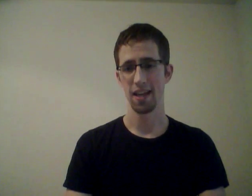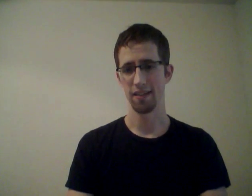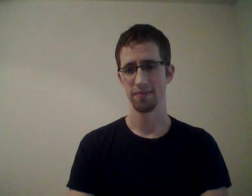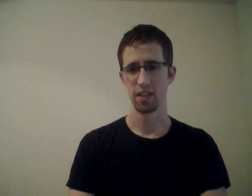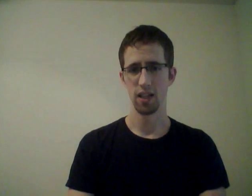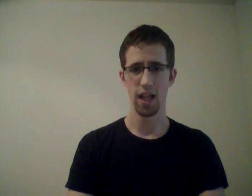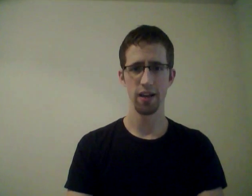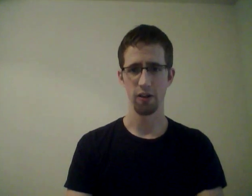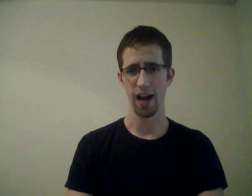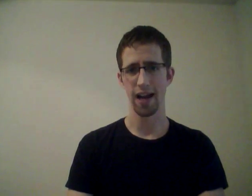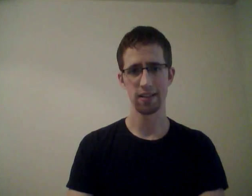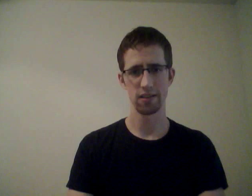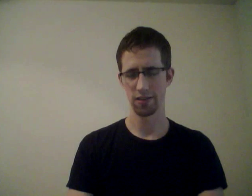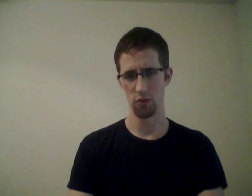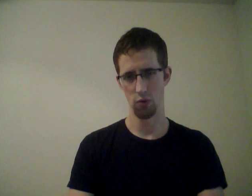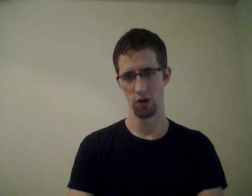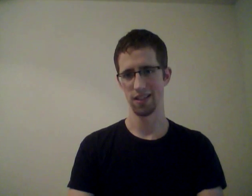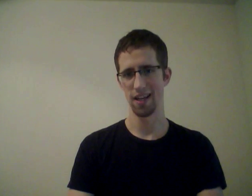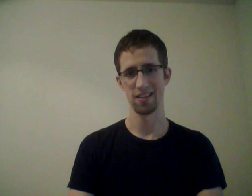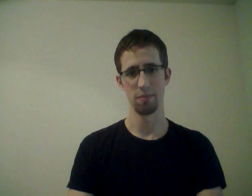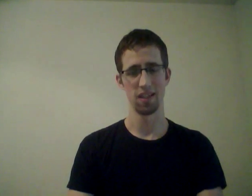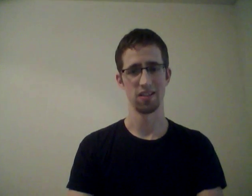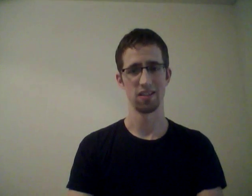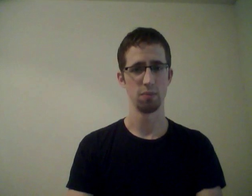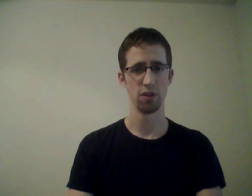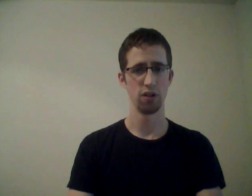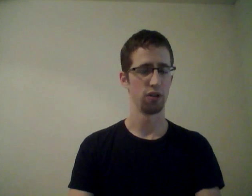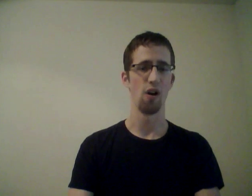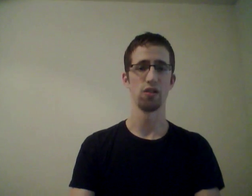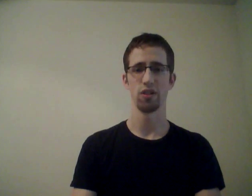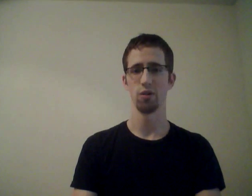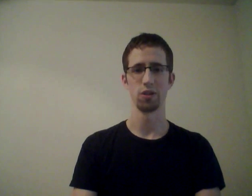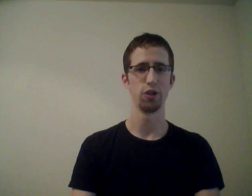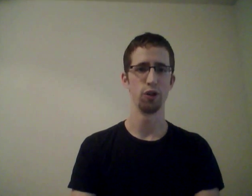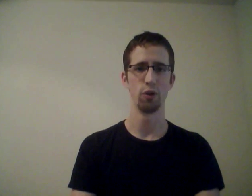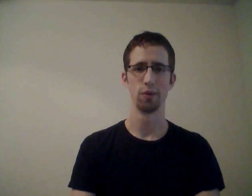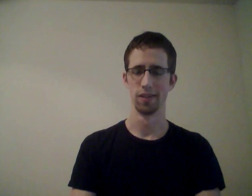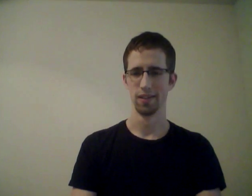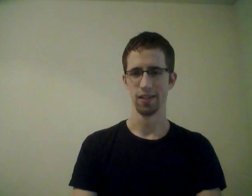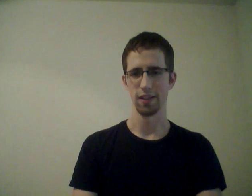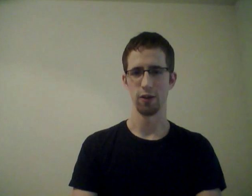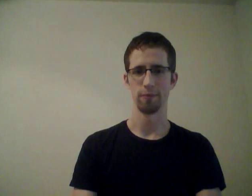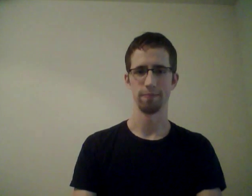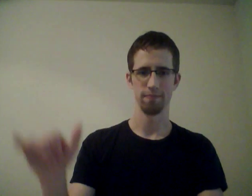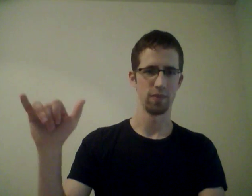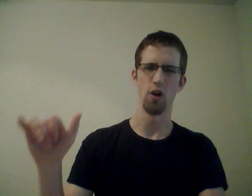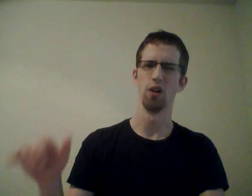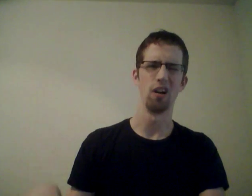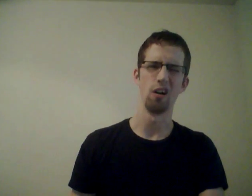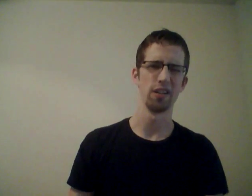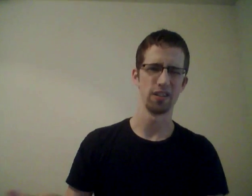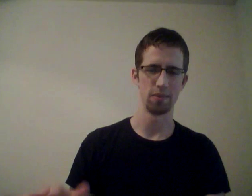16. Like or as, or to say something is similar or also or to, you know, all the same